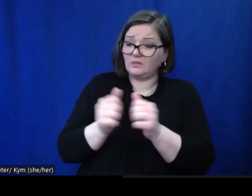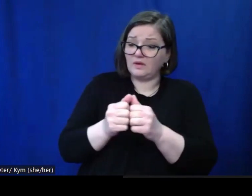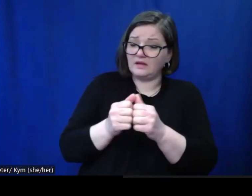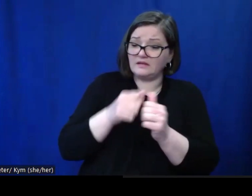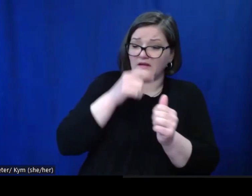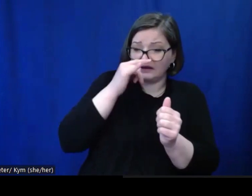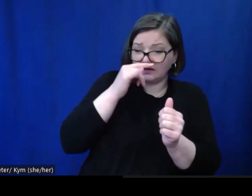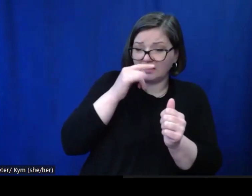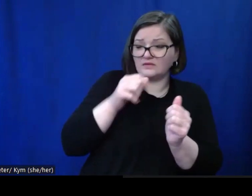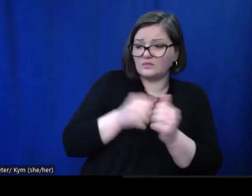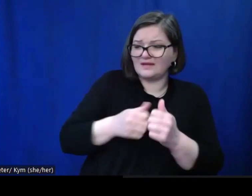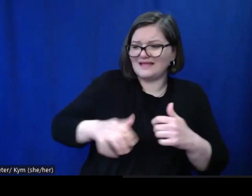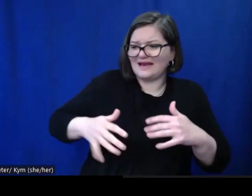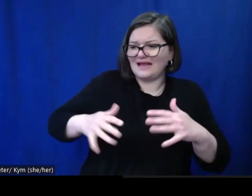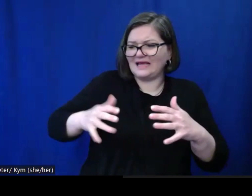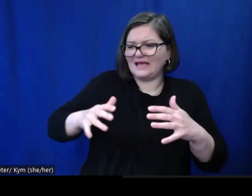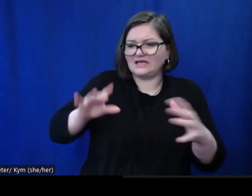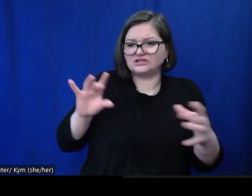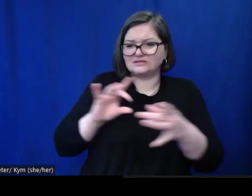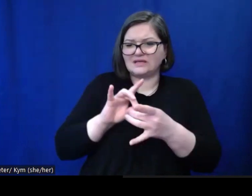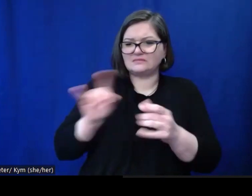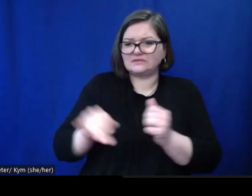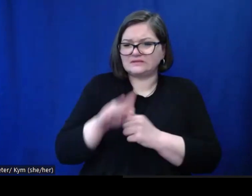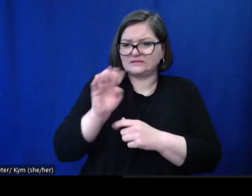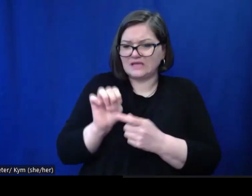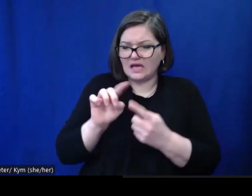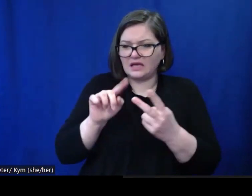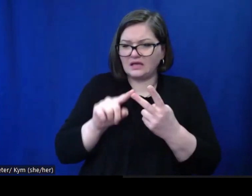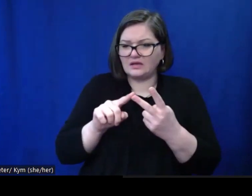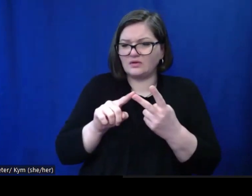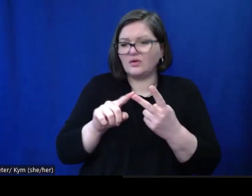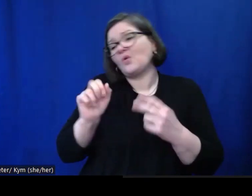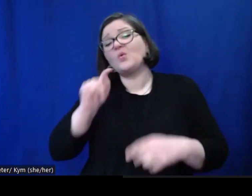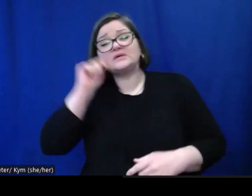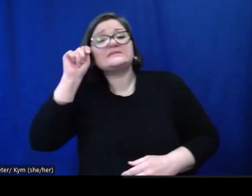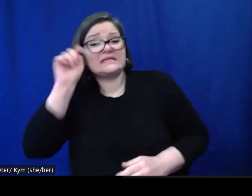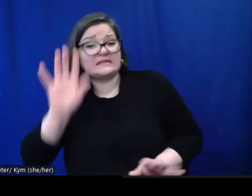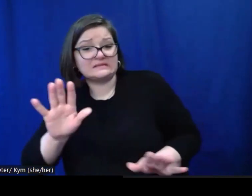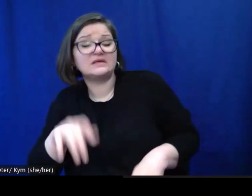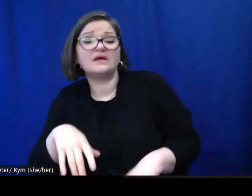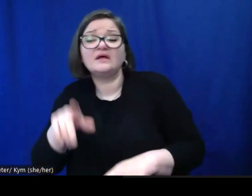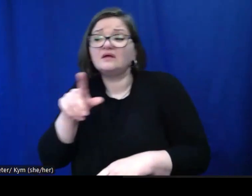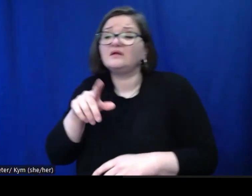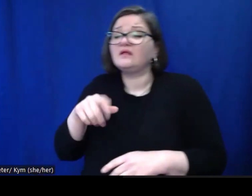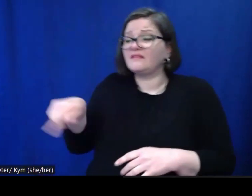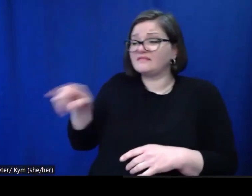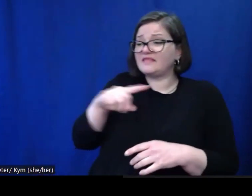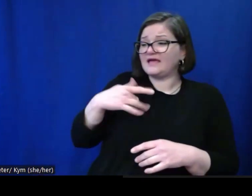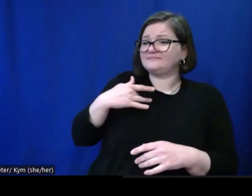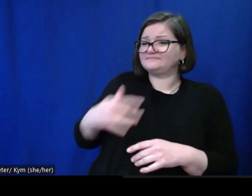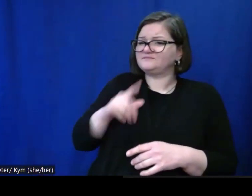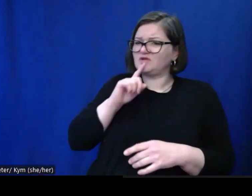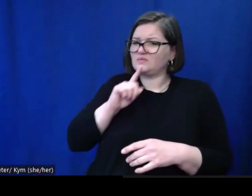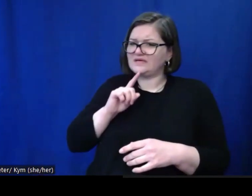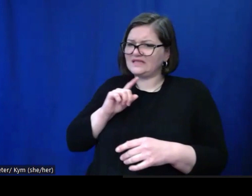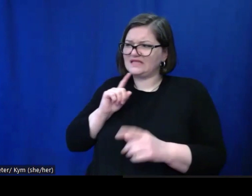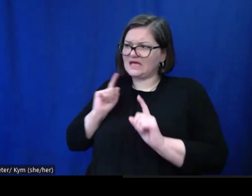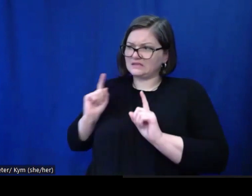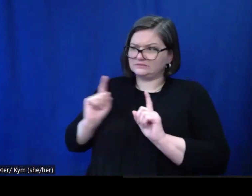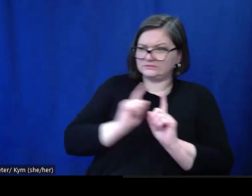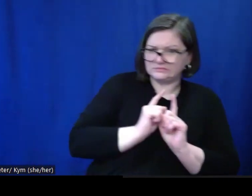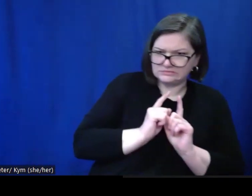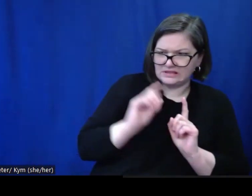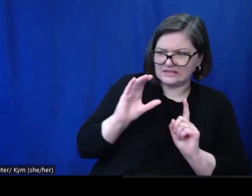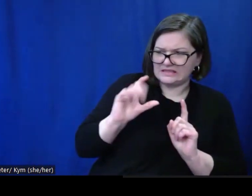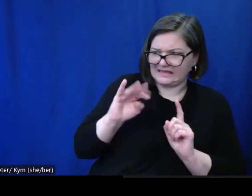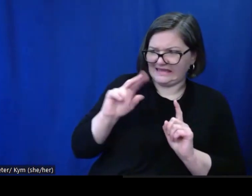maybe an anxious attachment style and or adolescents. And so these are the kids who tend to be really clingy with parents. And depending